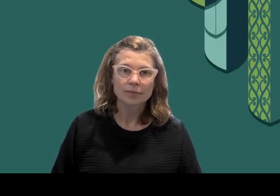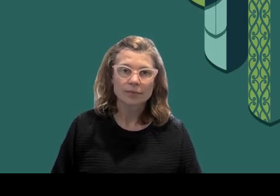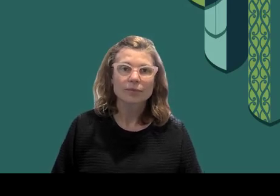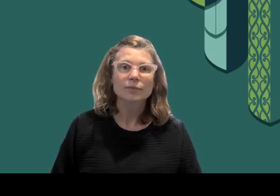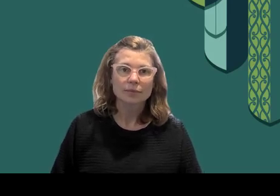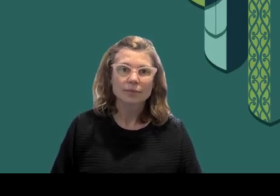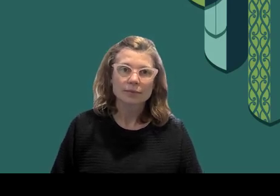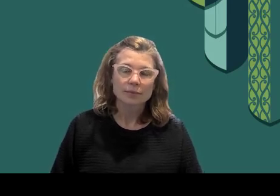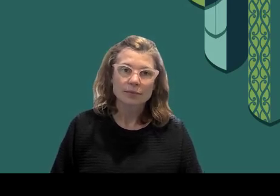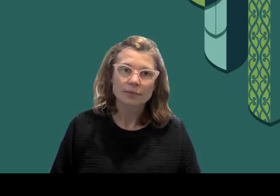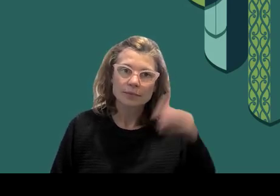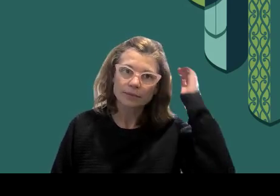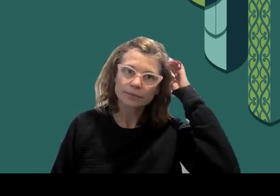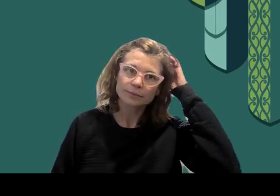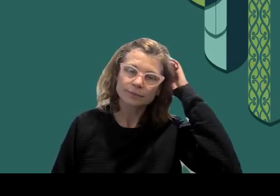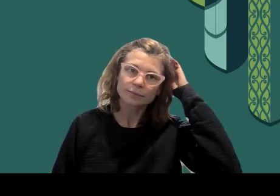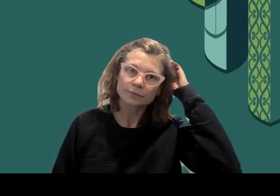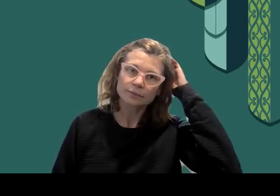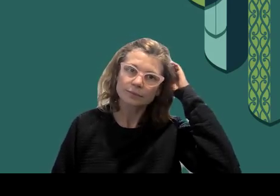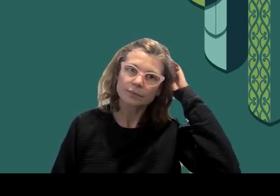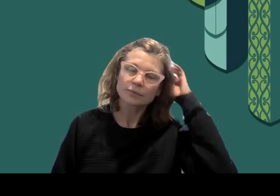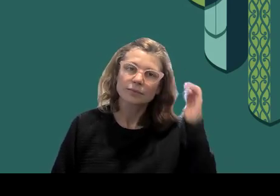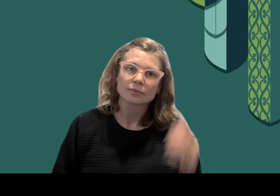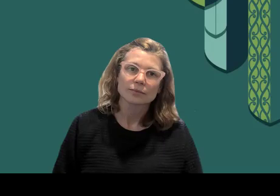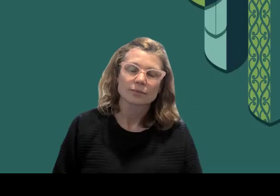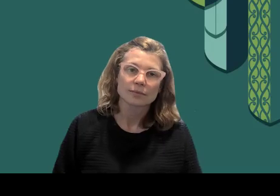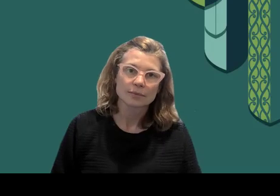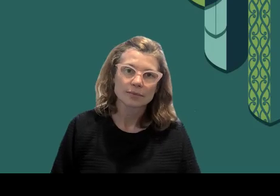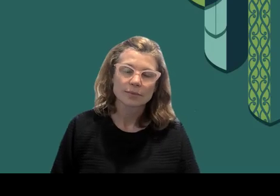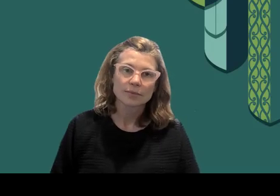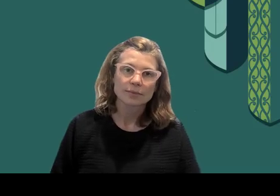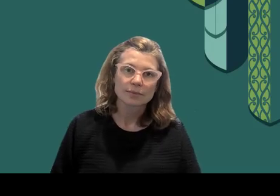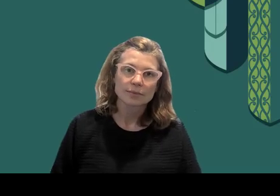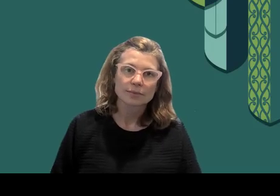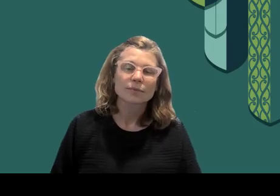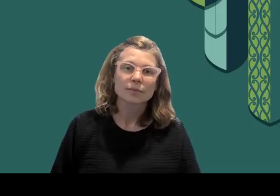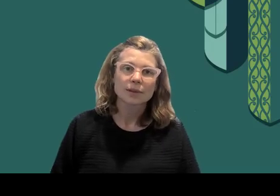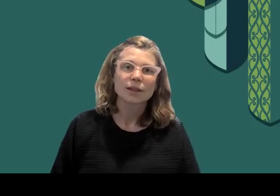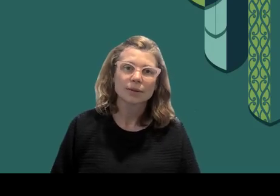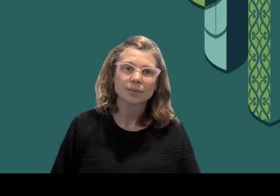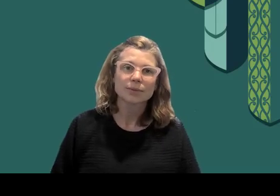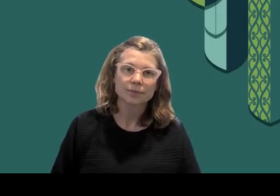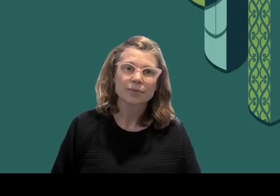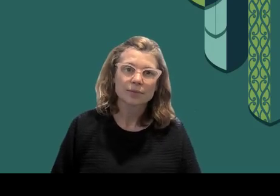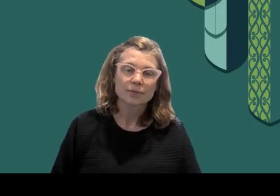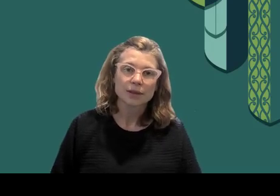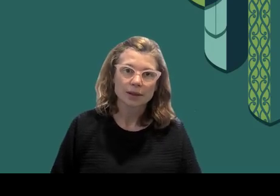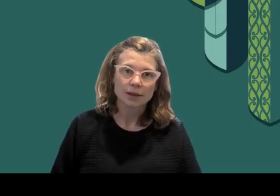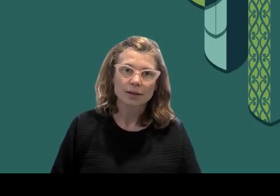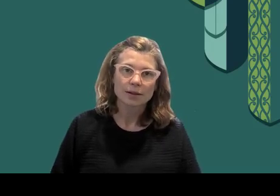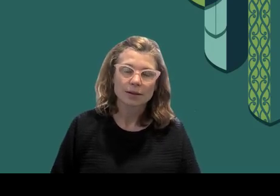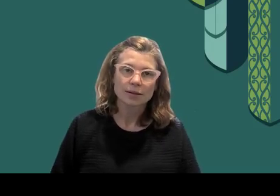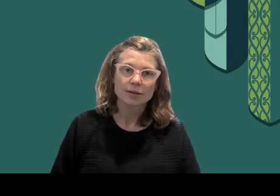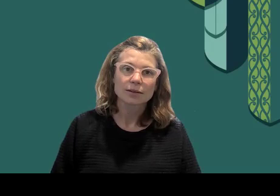people come to you wanting a solution and talk something out, they'll give you a surface level. Yeah. And then